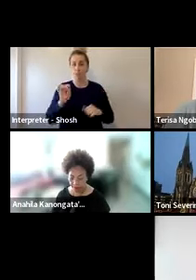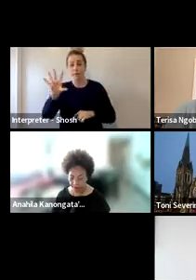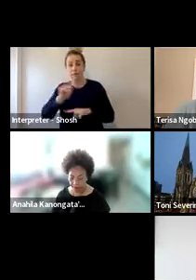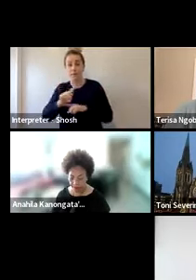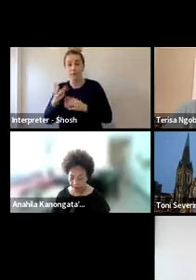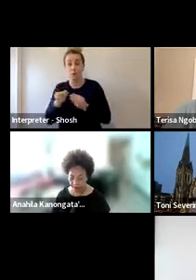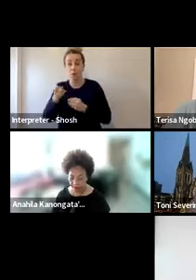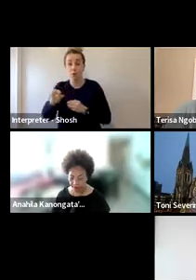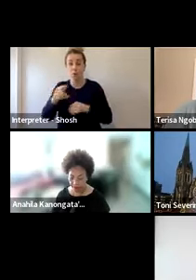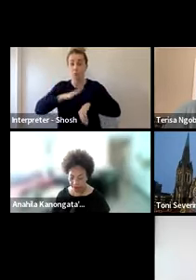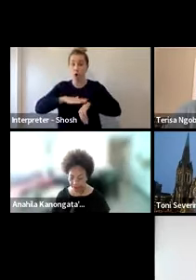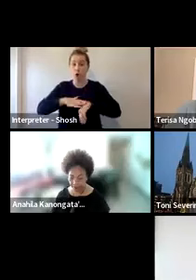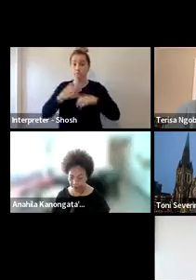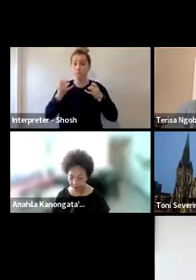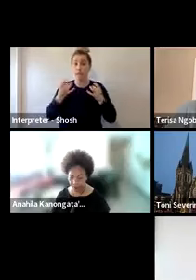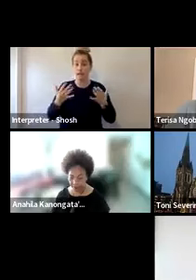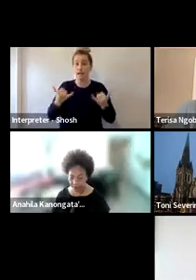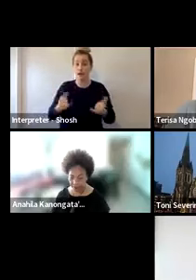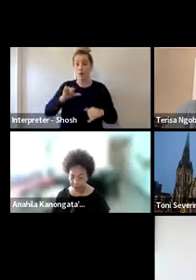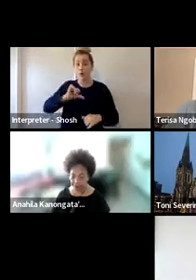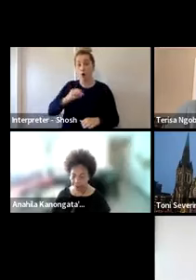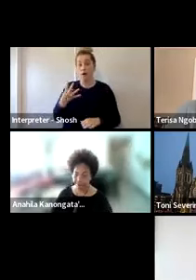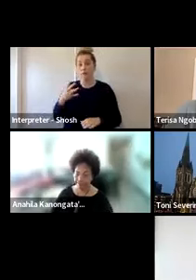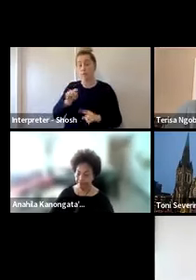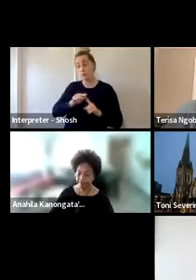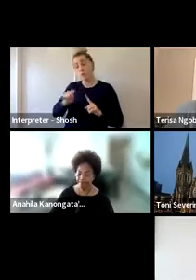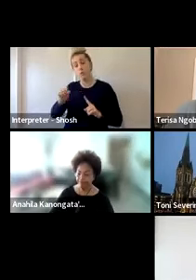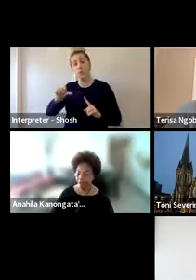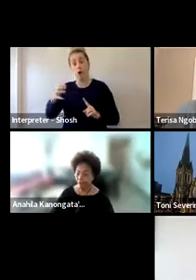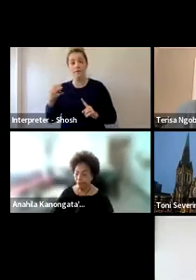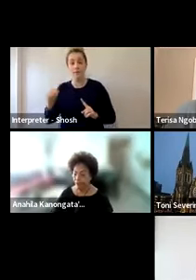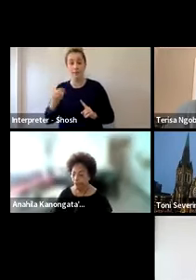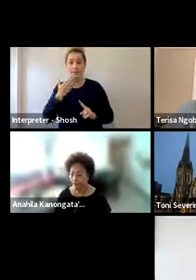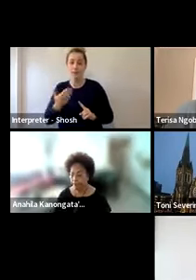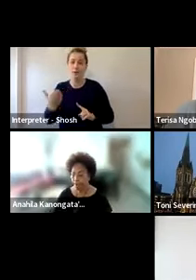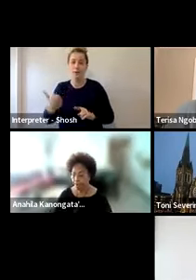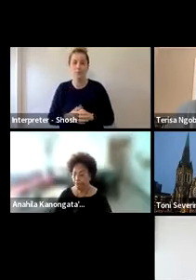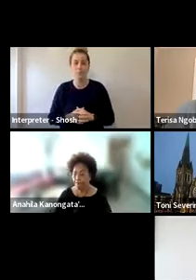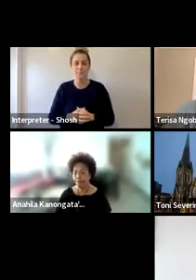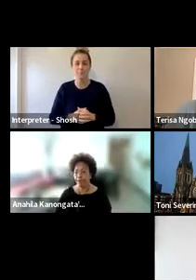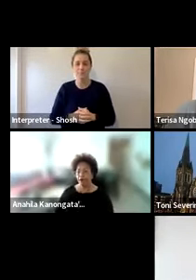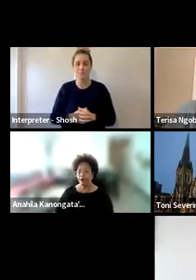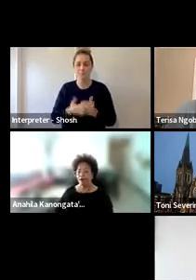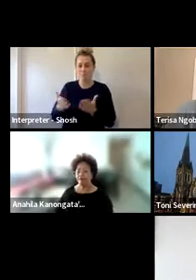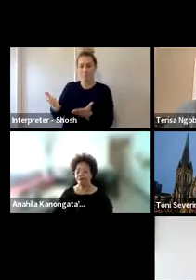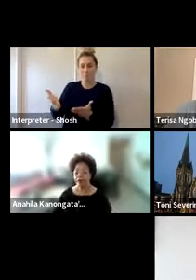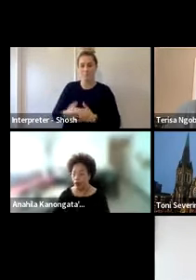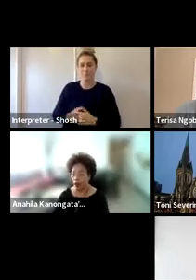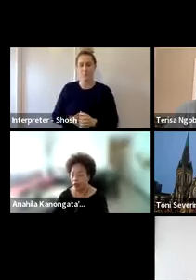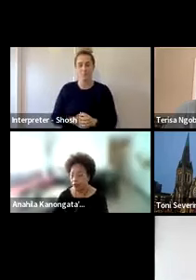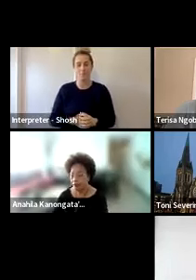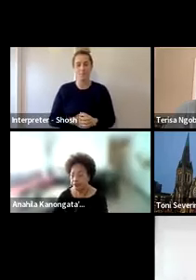time starts now. It's 9:40, so you've got till 9:50. Thanks so much. We're in your hands.